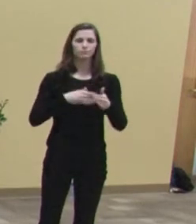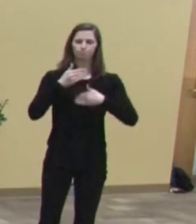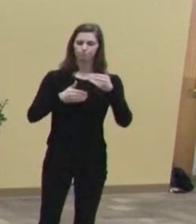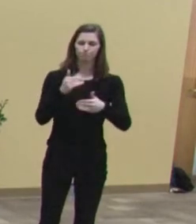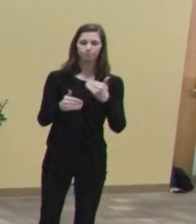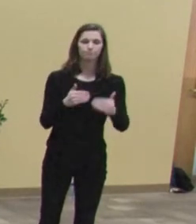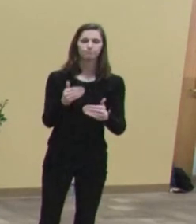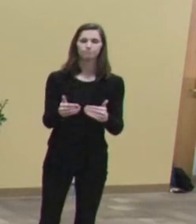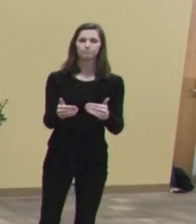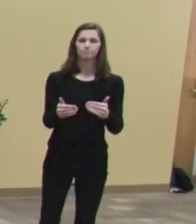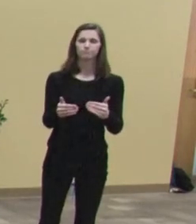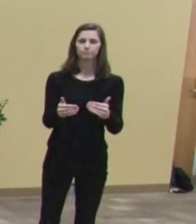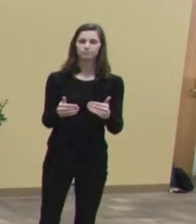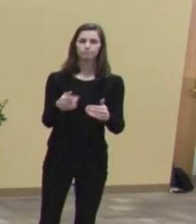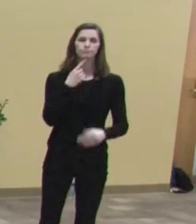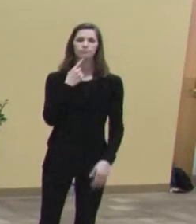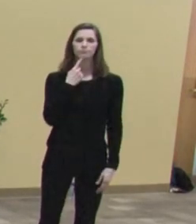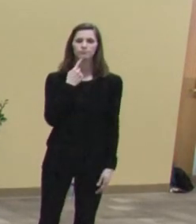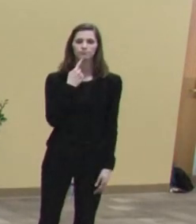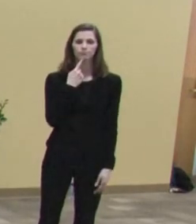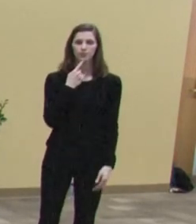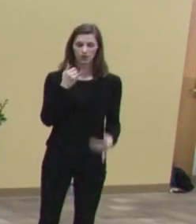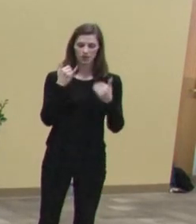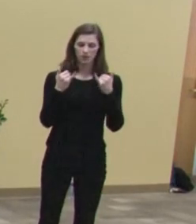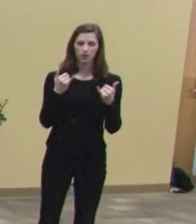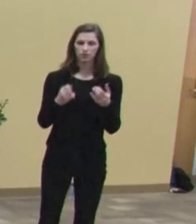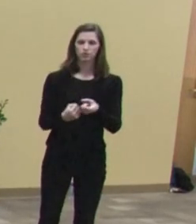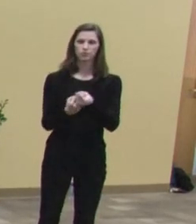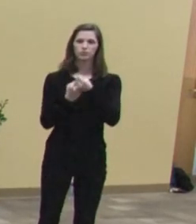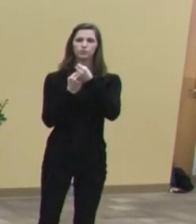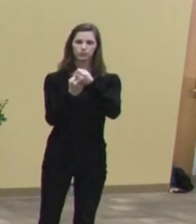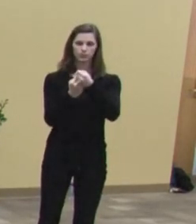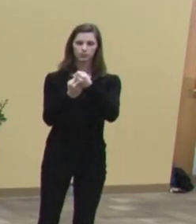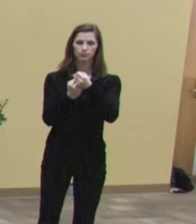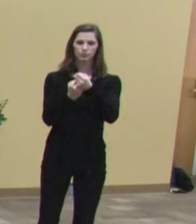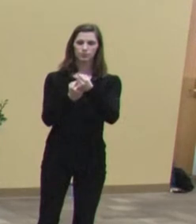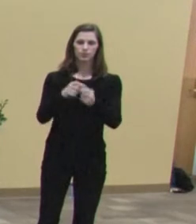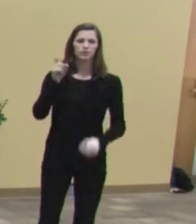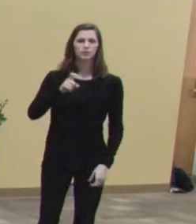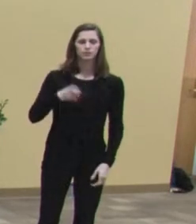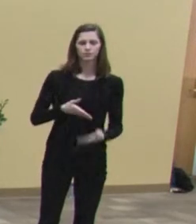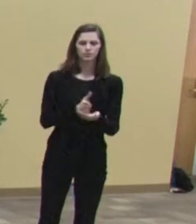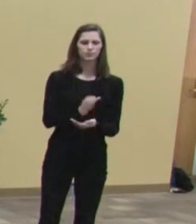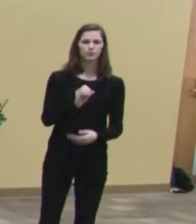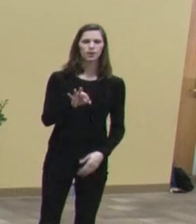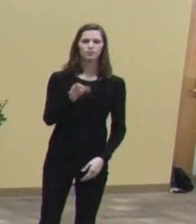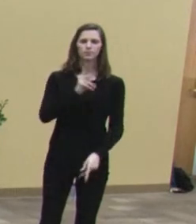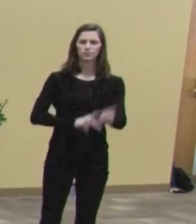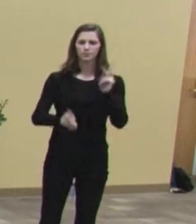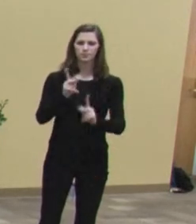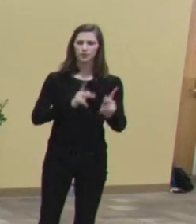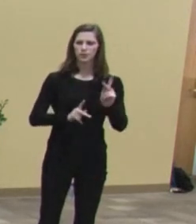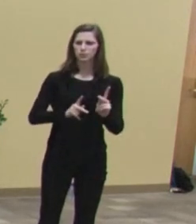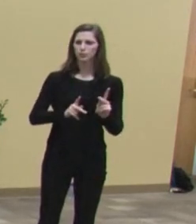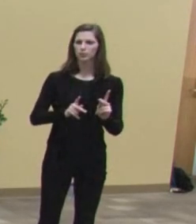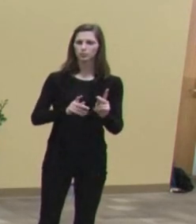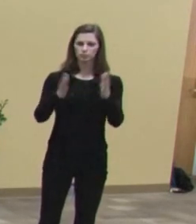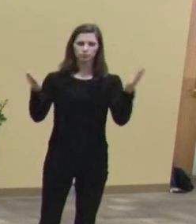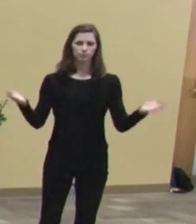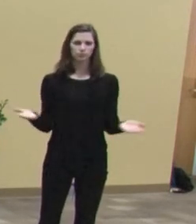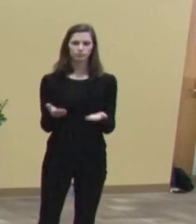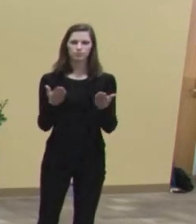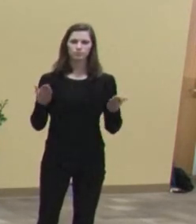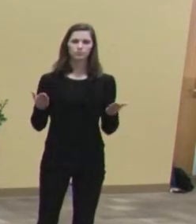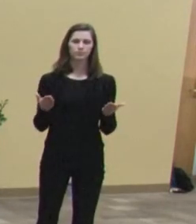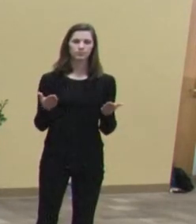of saying they're going to support the needs and the rights of these men who are on strike.